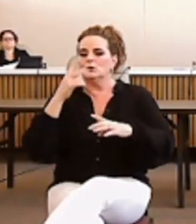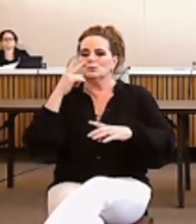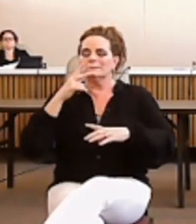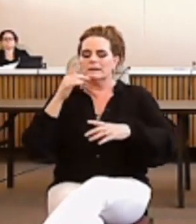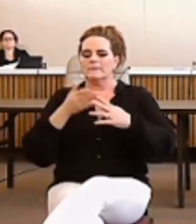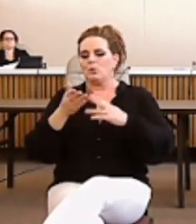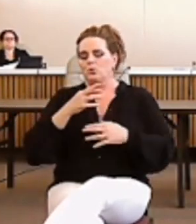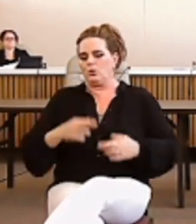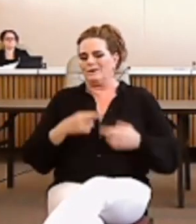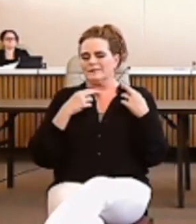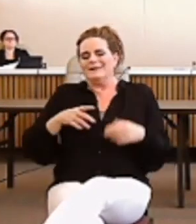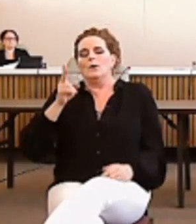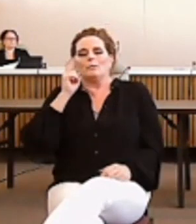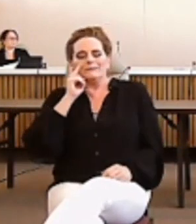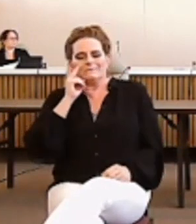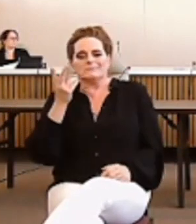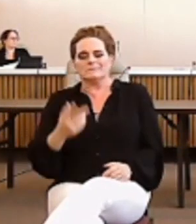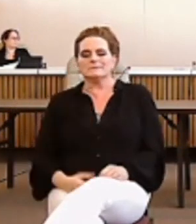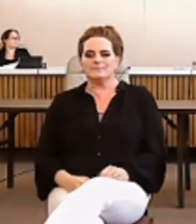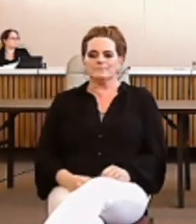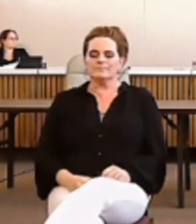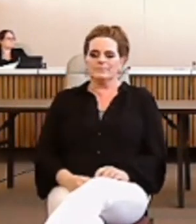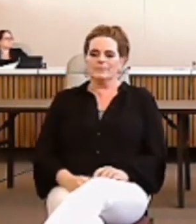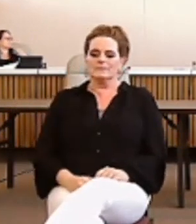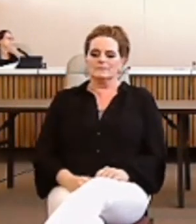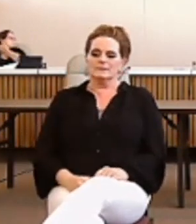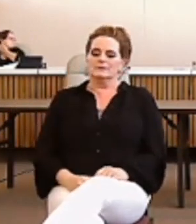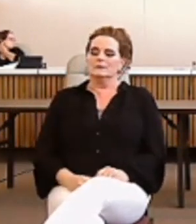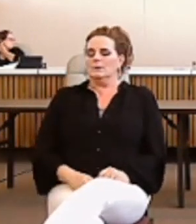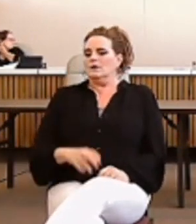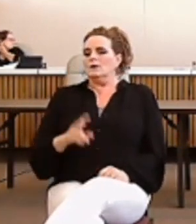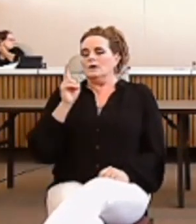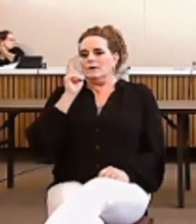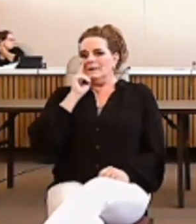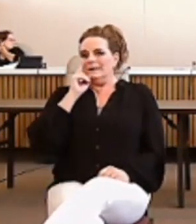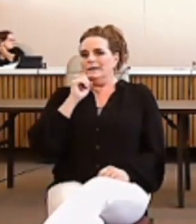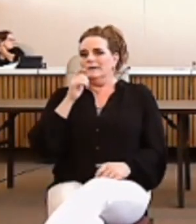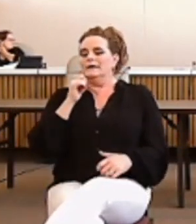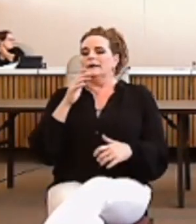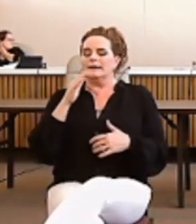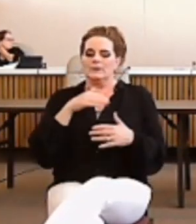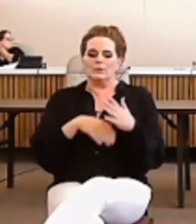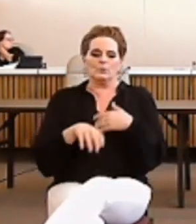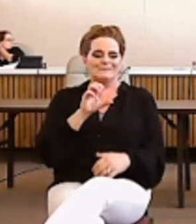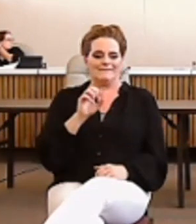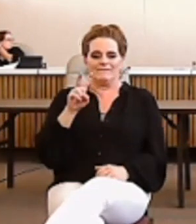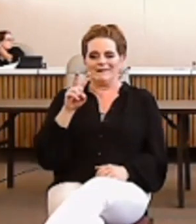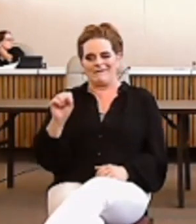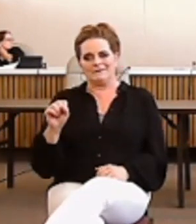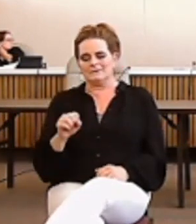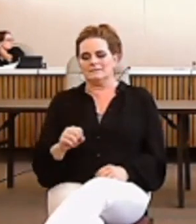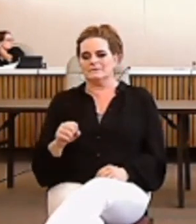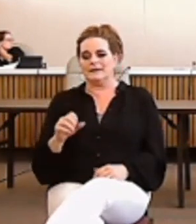So we'll have to see if there's any way that they can get the entrance out through CVS, but if